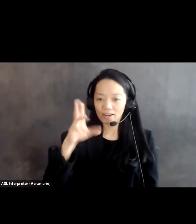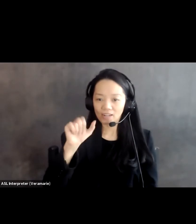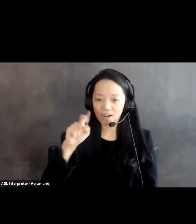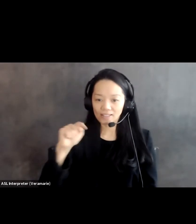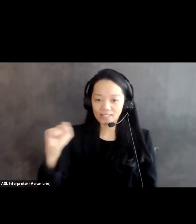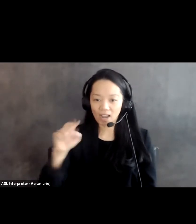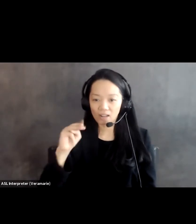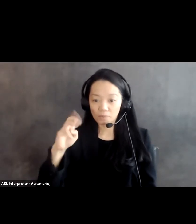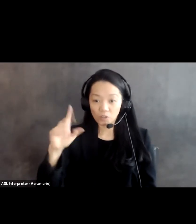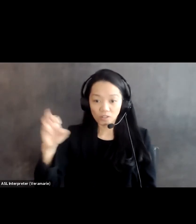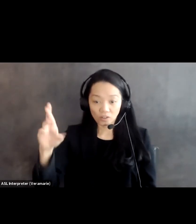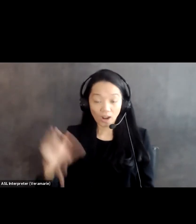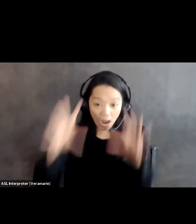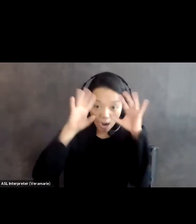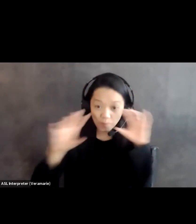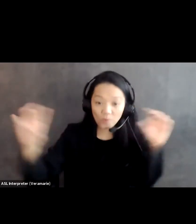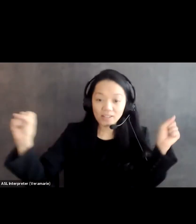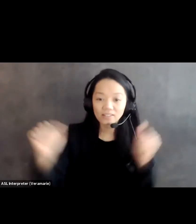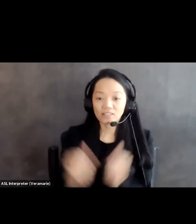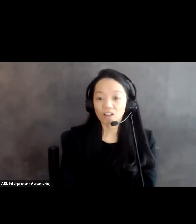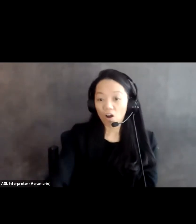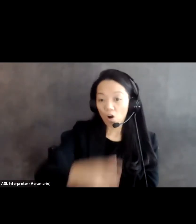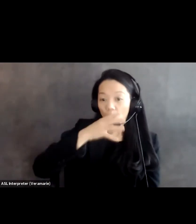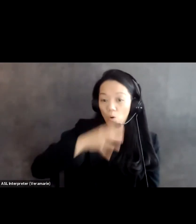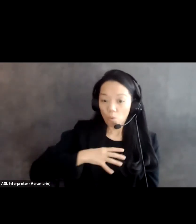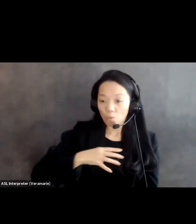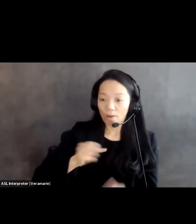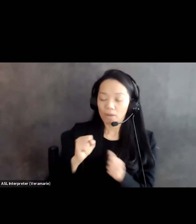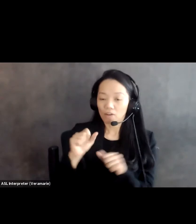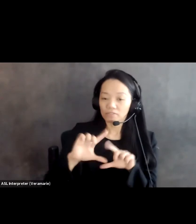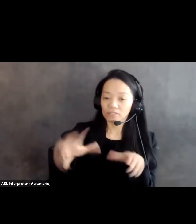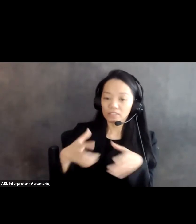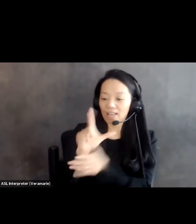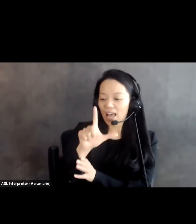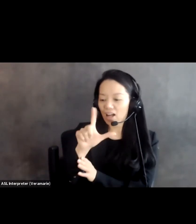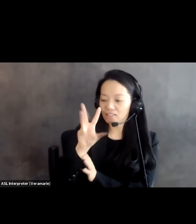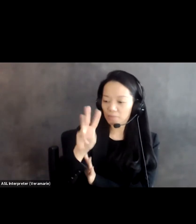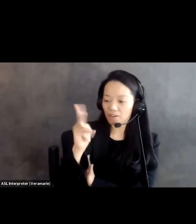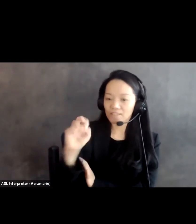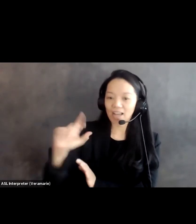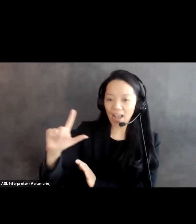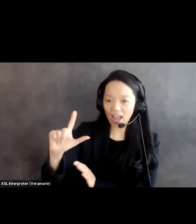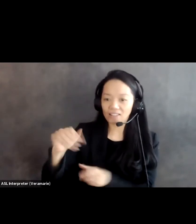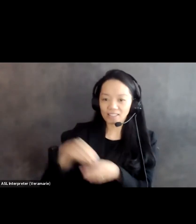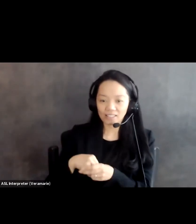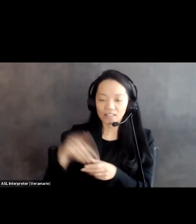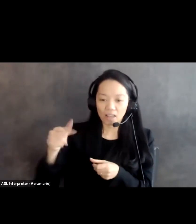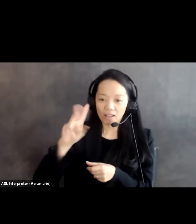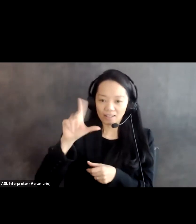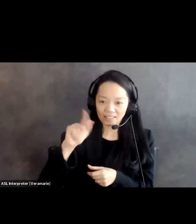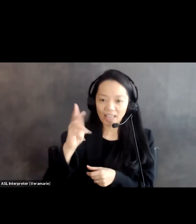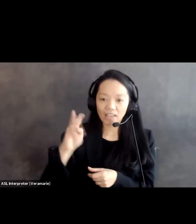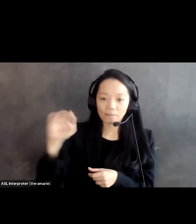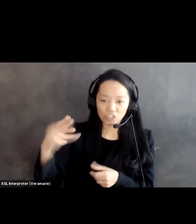am president of the League of Women Voters Lake Michigan region and a member of the League of Women Voters Illinois Issues and Advocacy